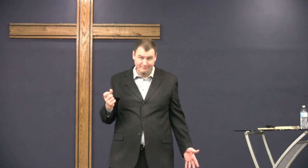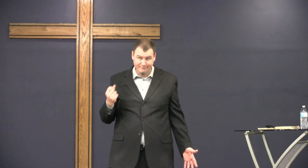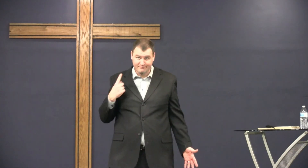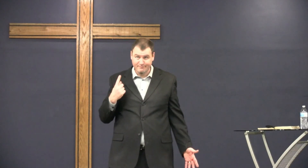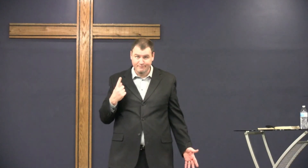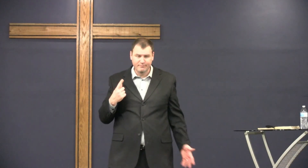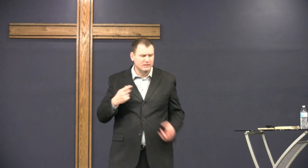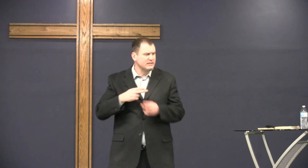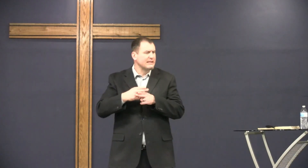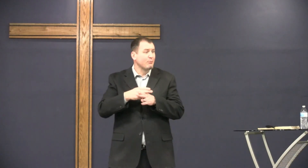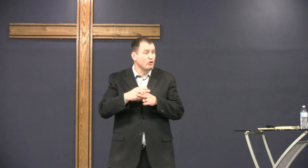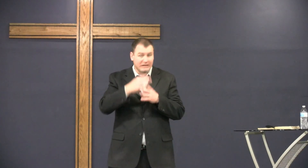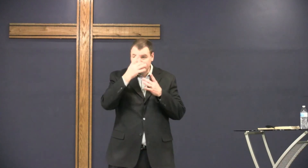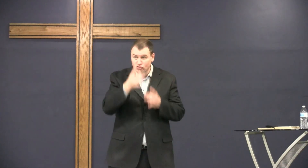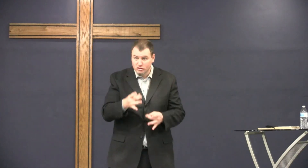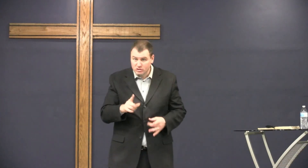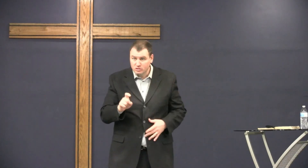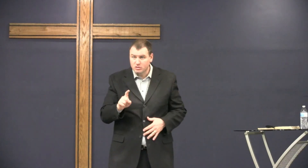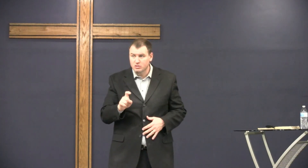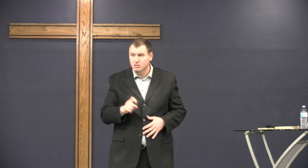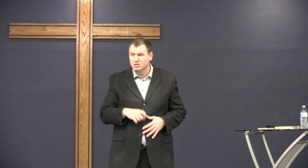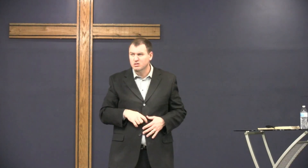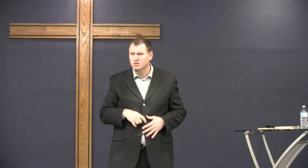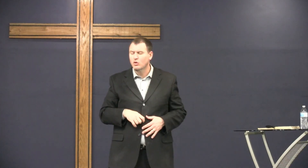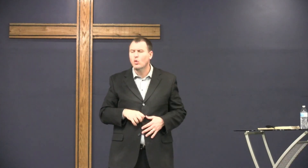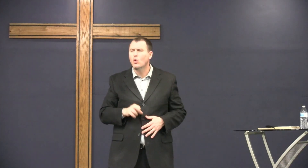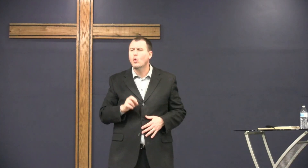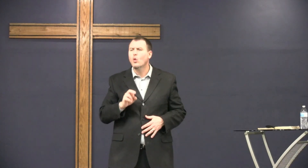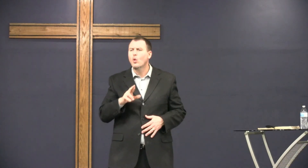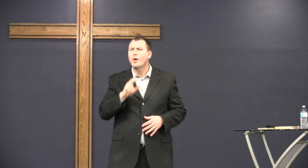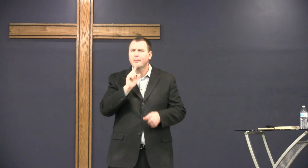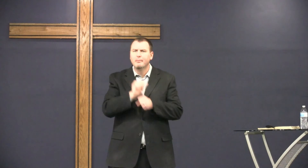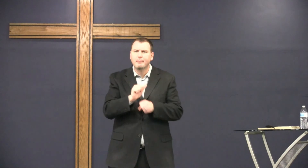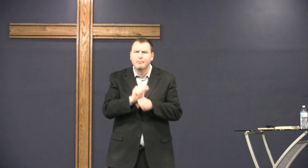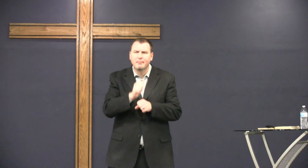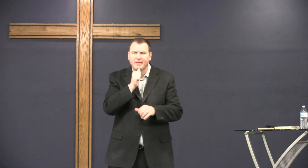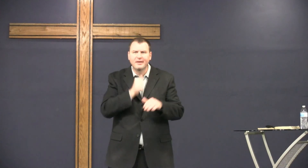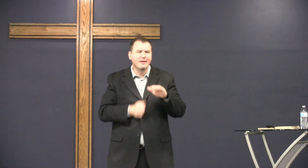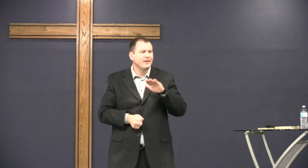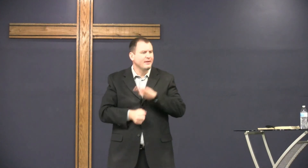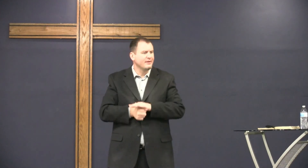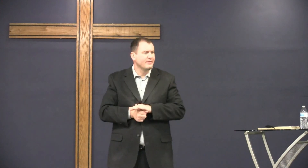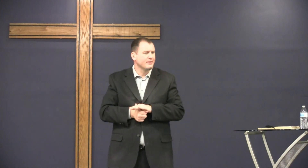You know? Temporary interest. Is Jesus a temporary interest?